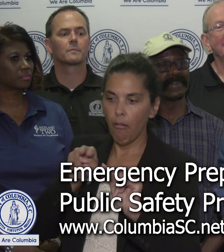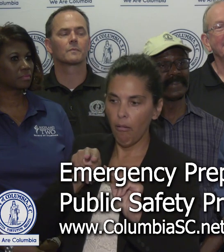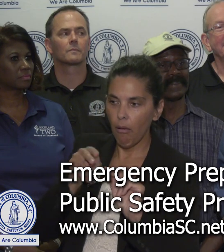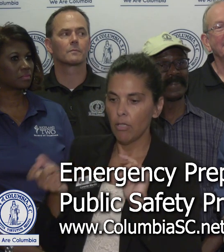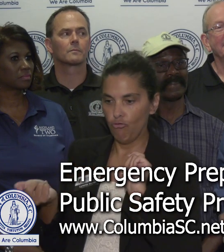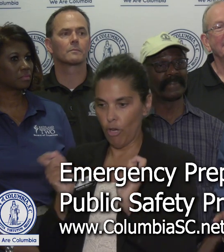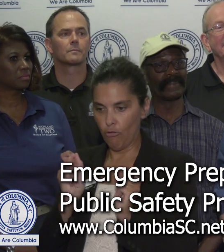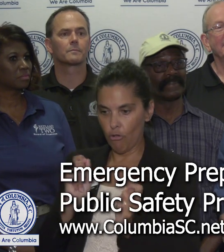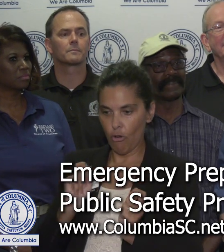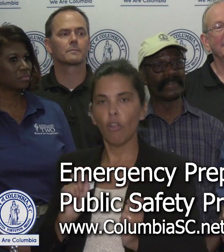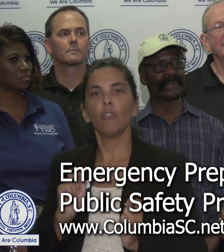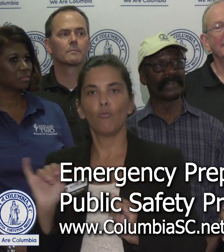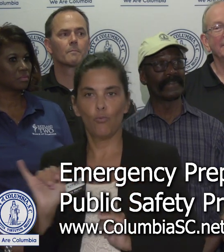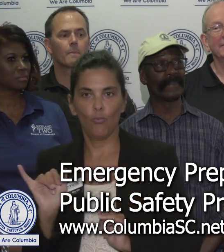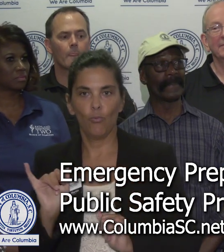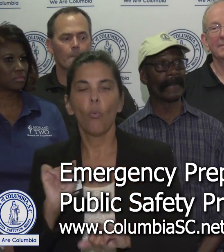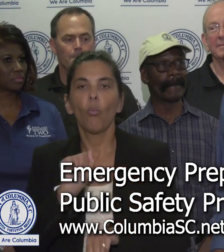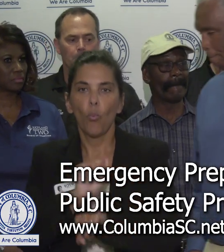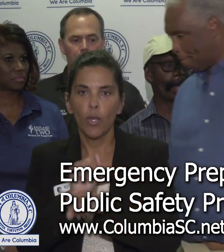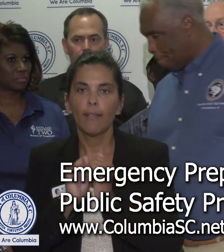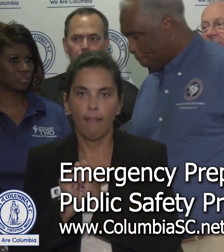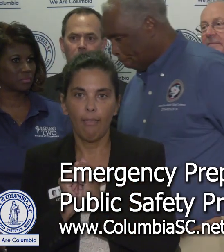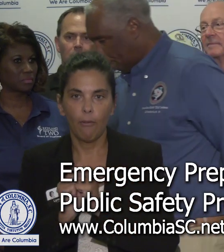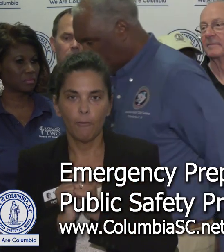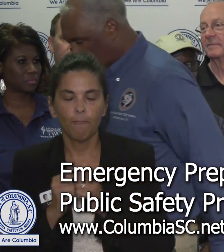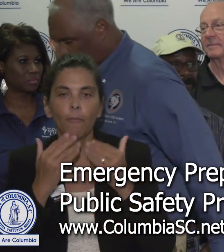county working together. Thank you very much.